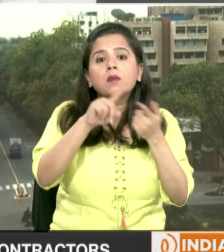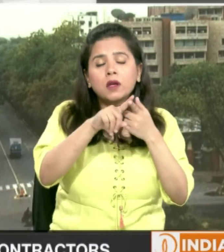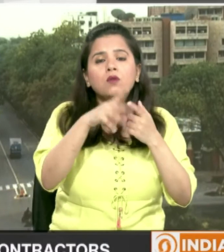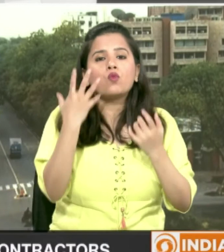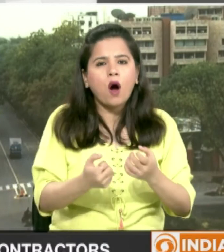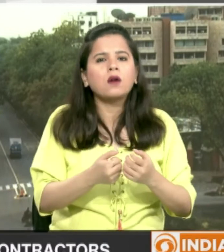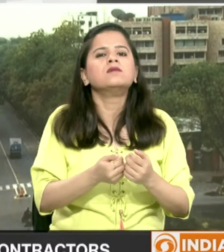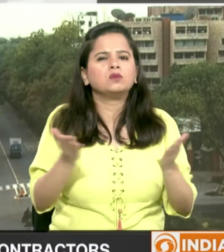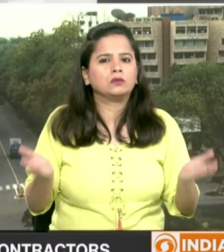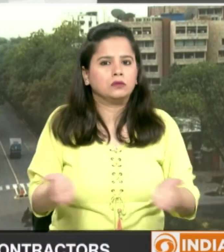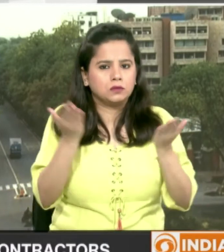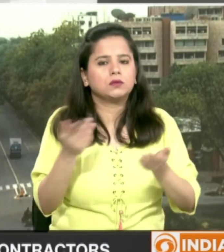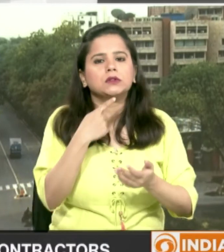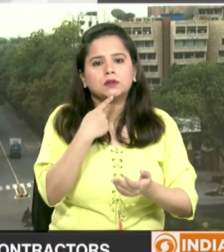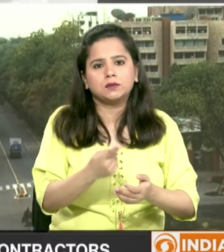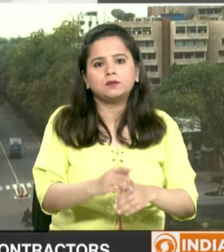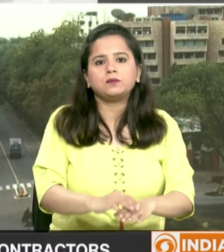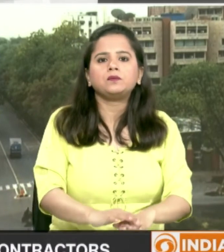sector.